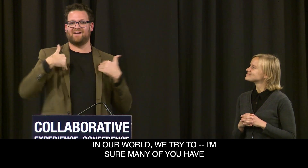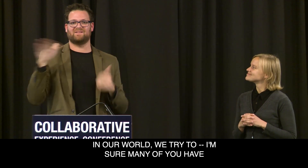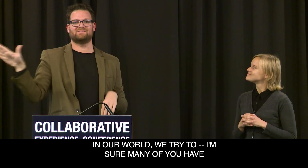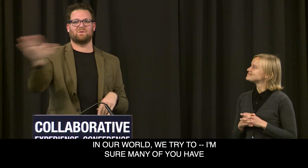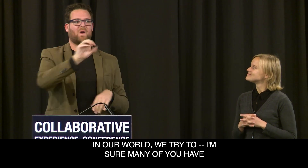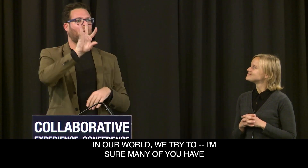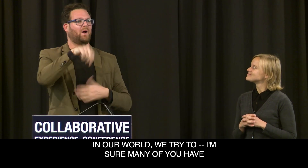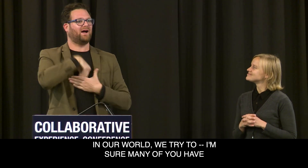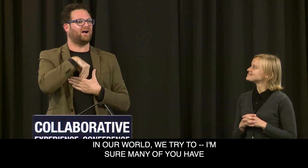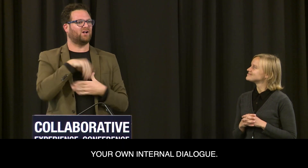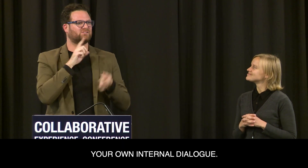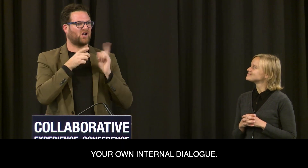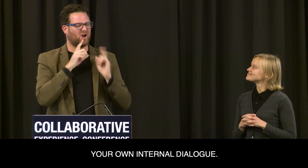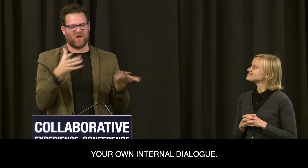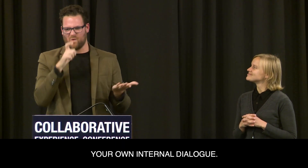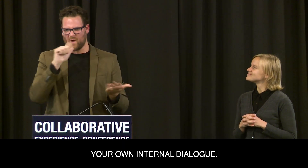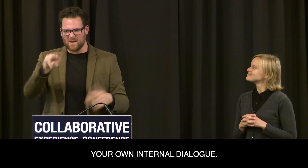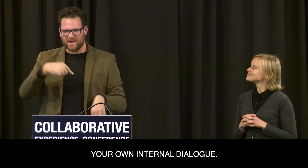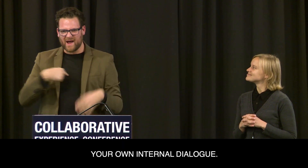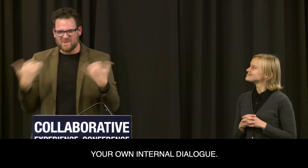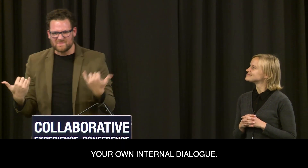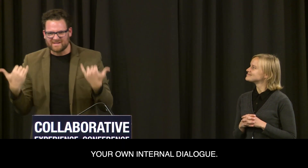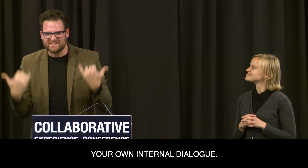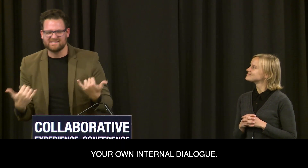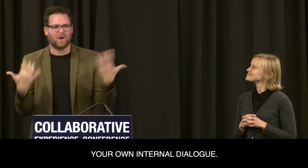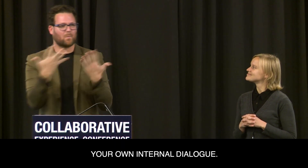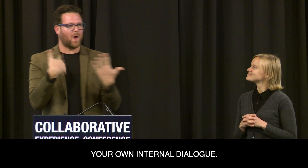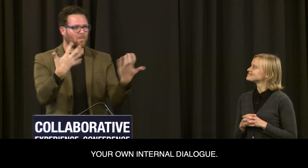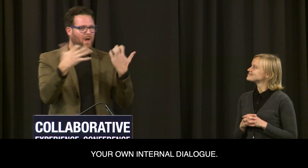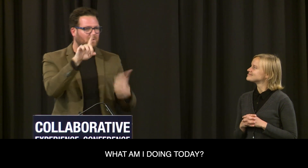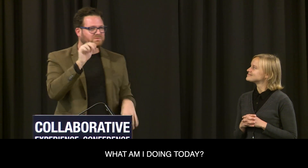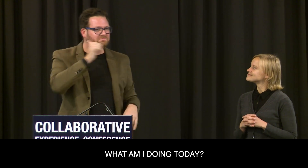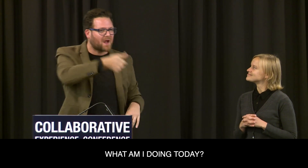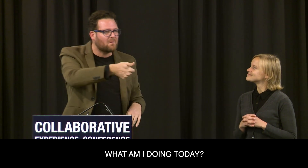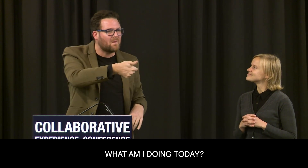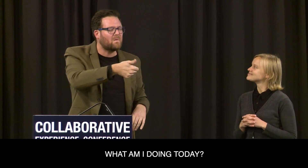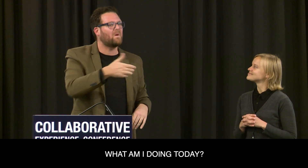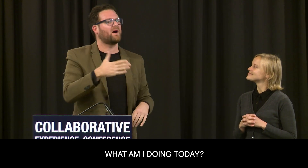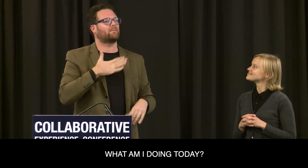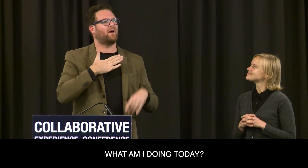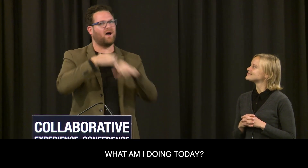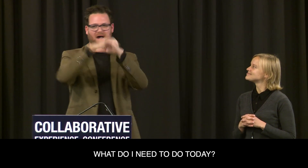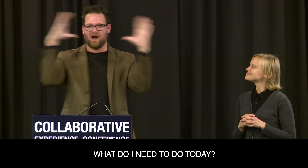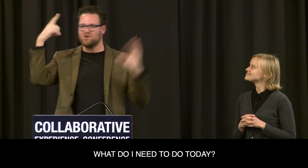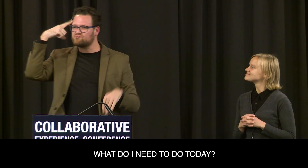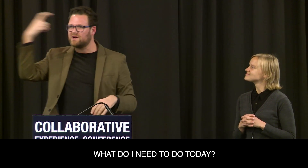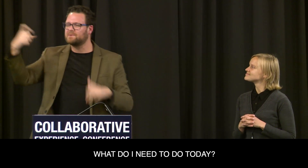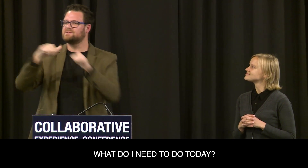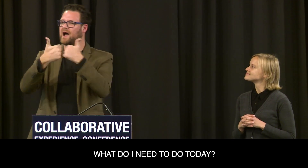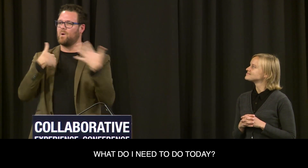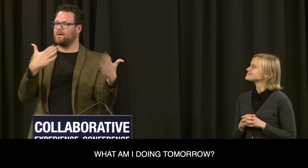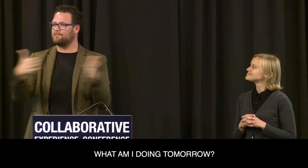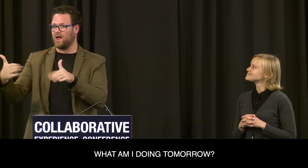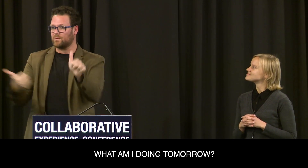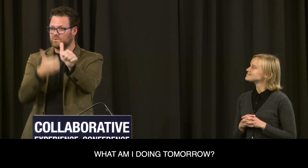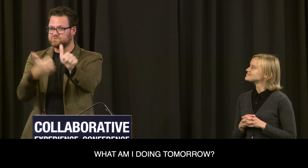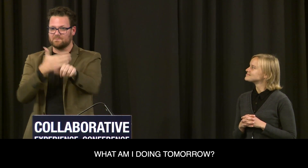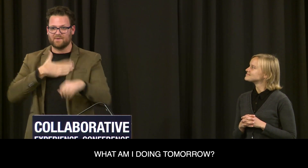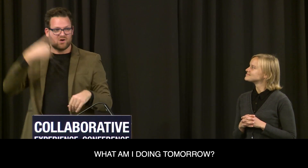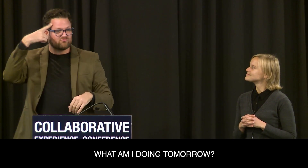many of you have your own internal dialogue. What am I doing today? What do I need to do today? What am I doing tomorrow?